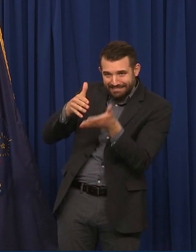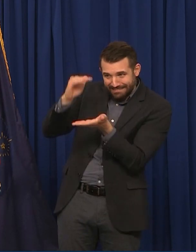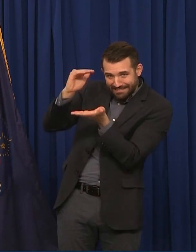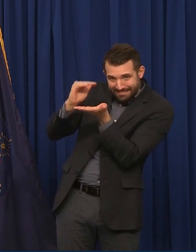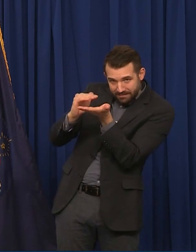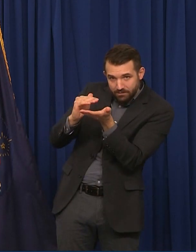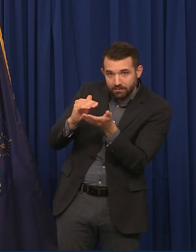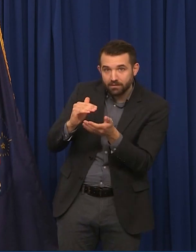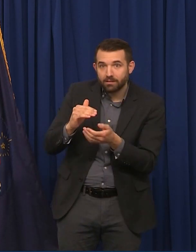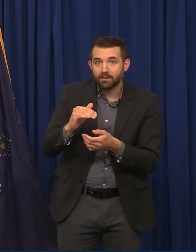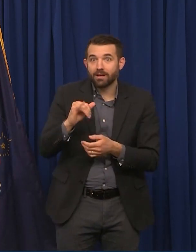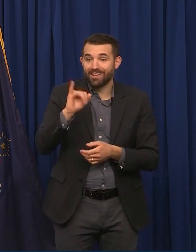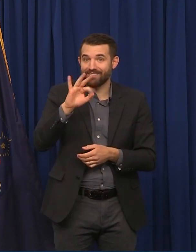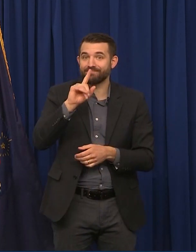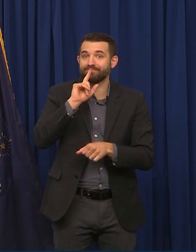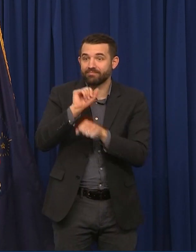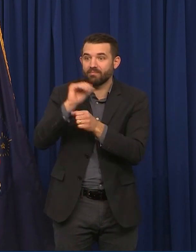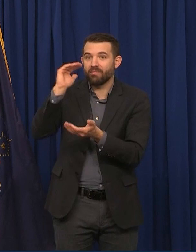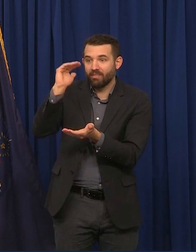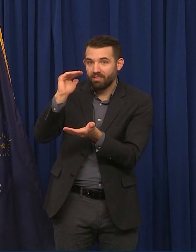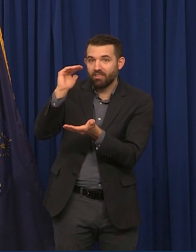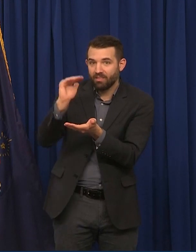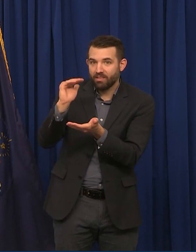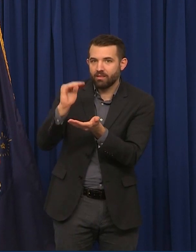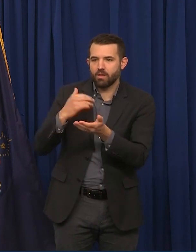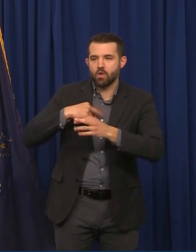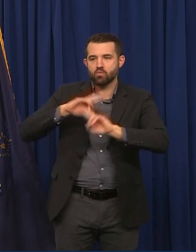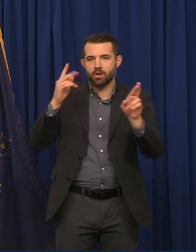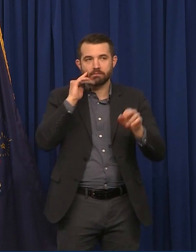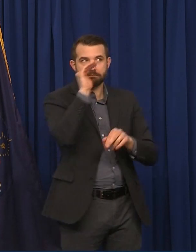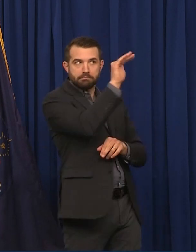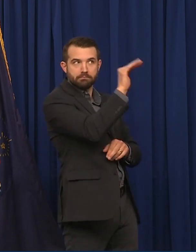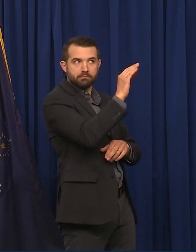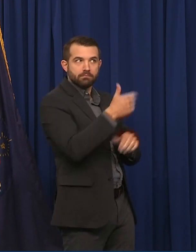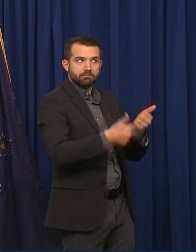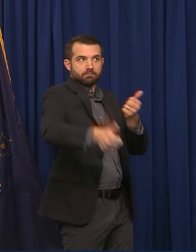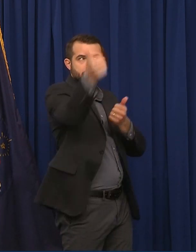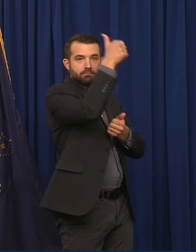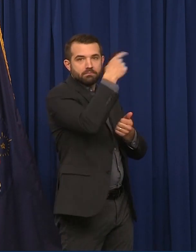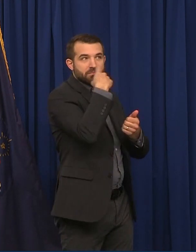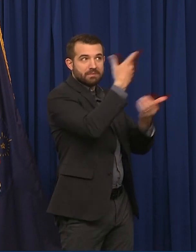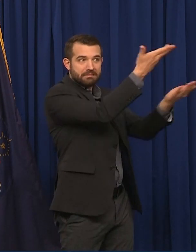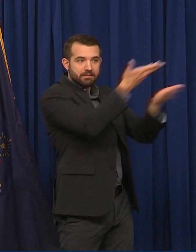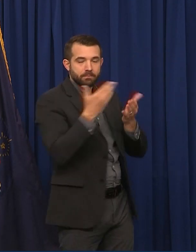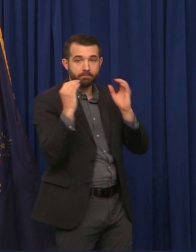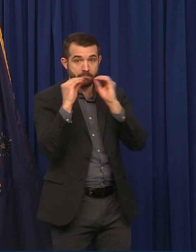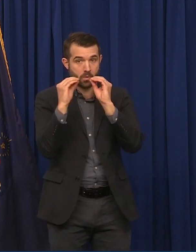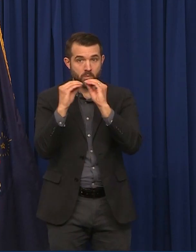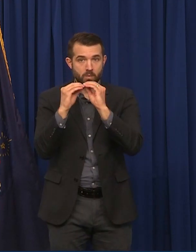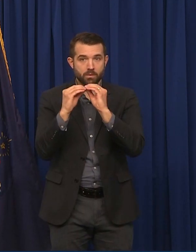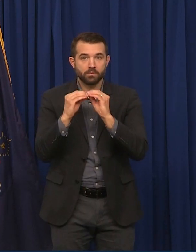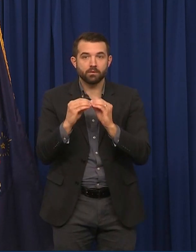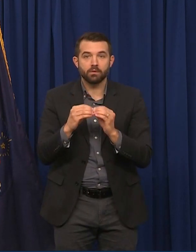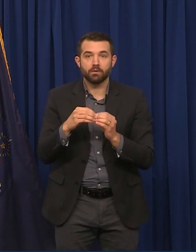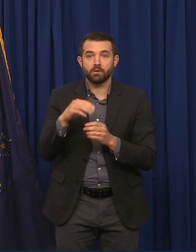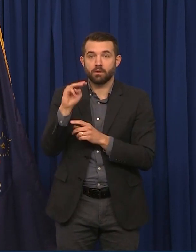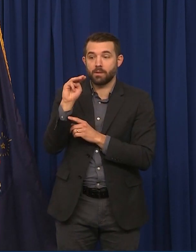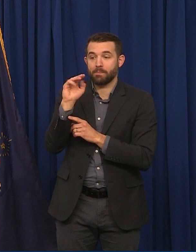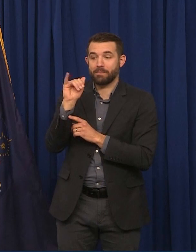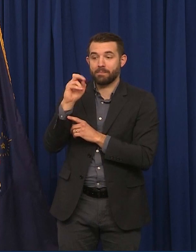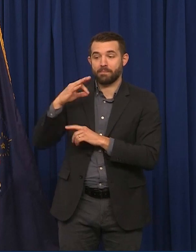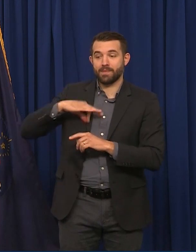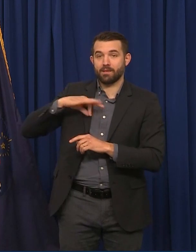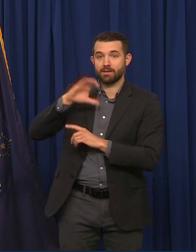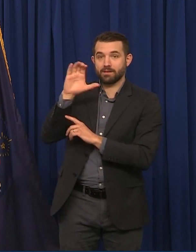advance so that our testing capacity at the state level remains as robust as possible. We are also working